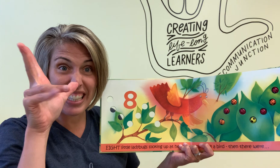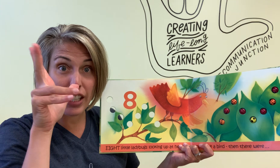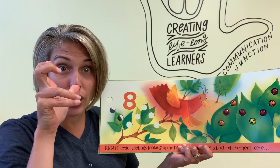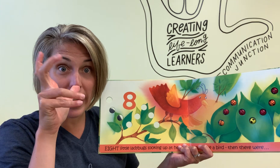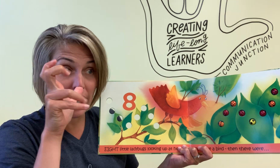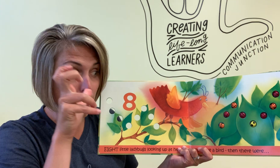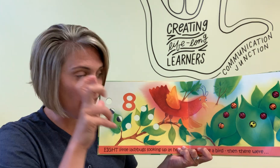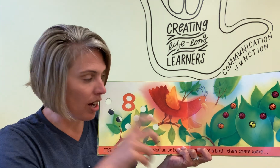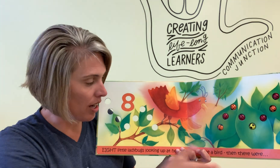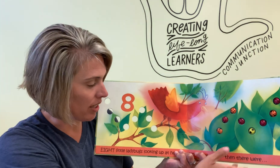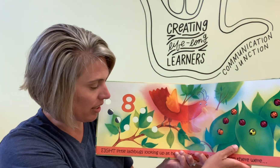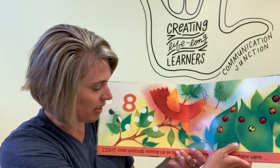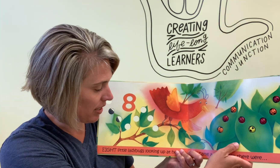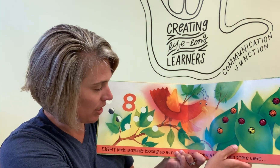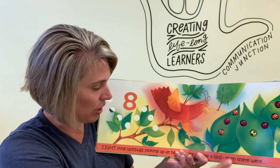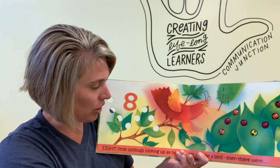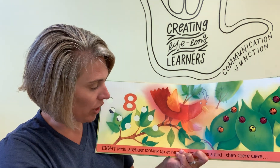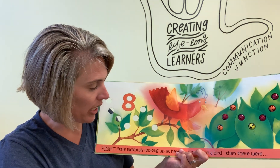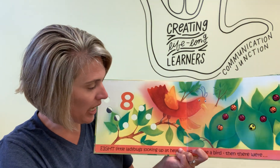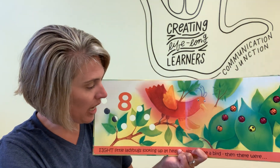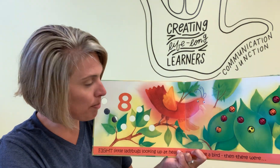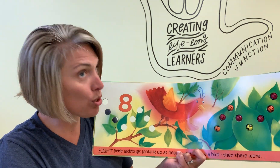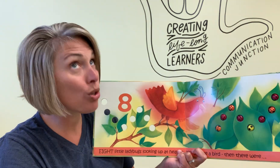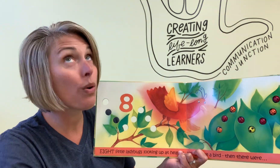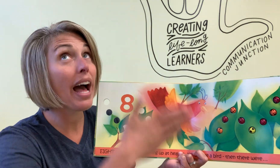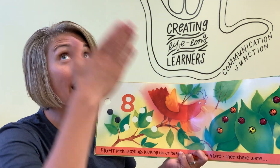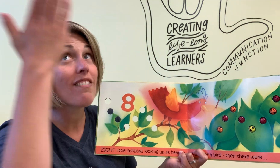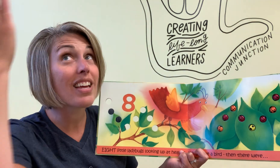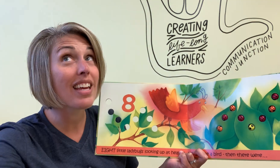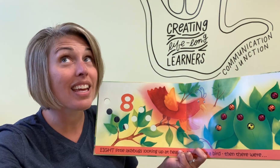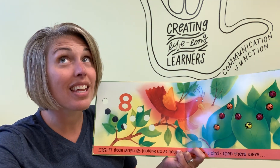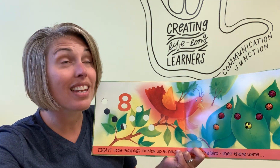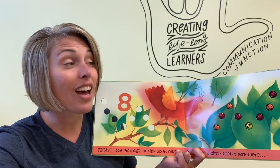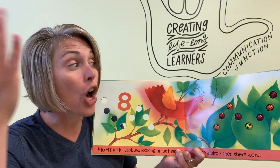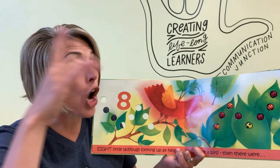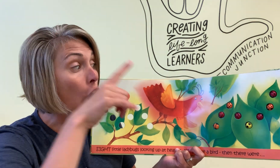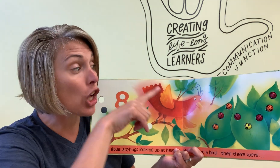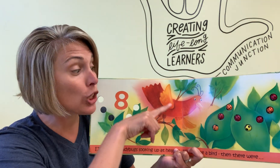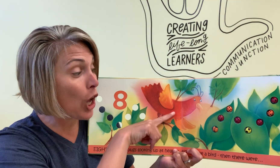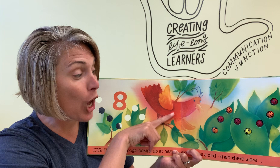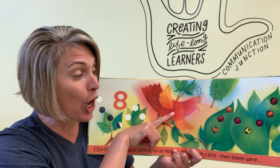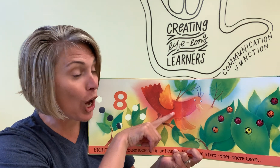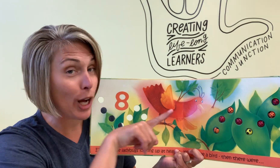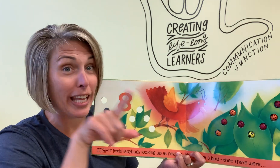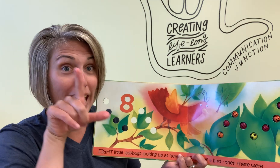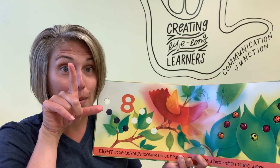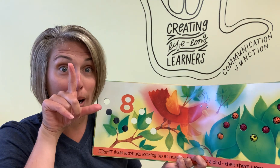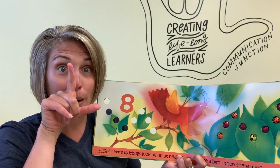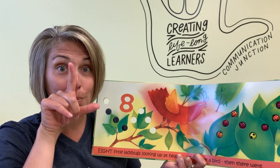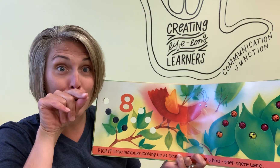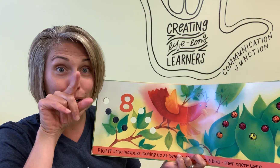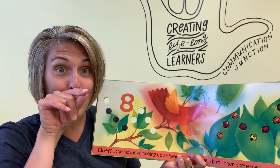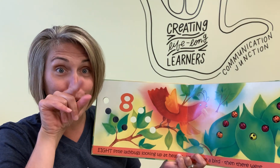little ladybugs looking up to heaven. Along came a